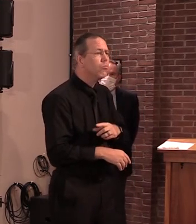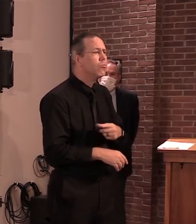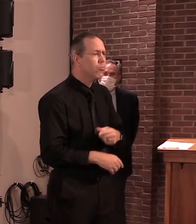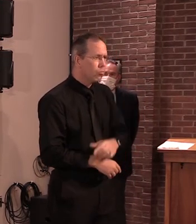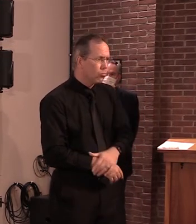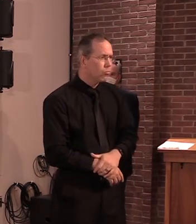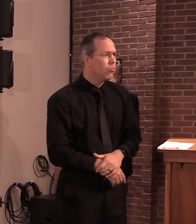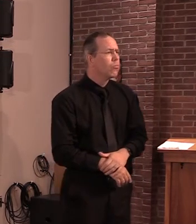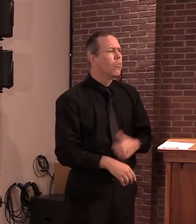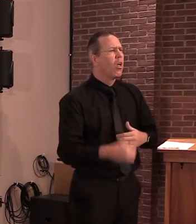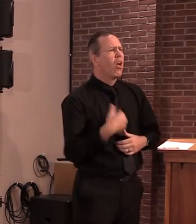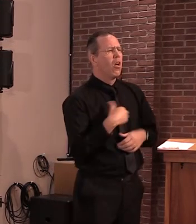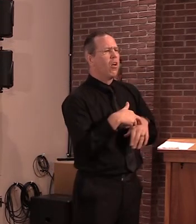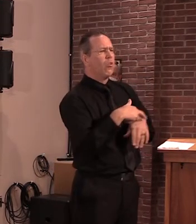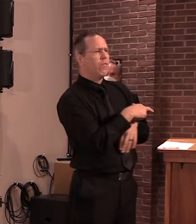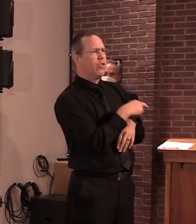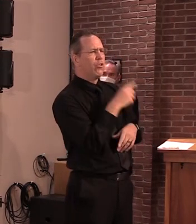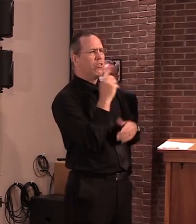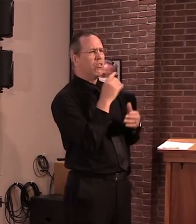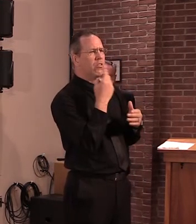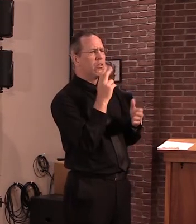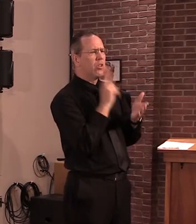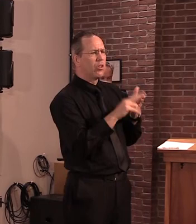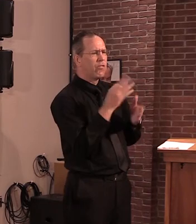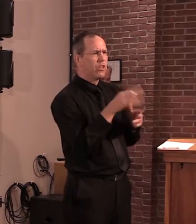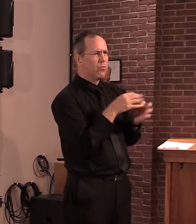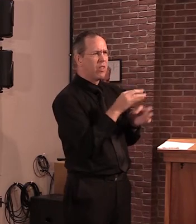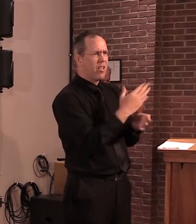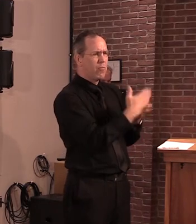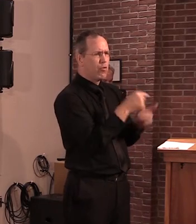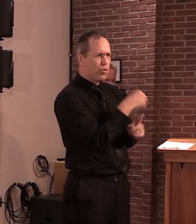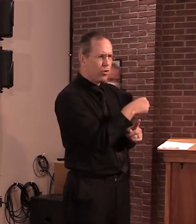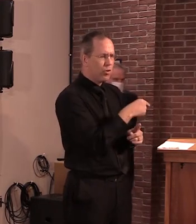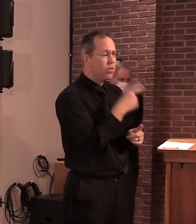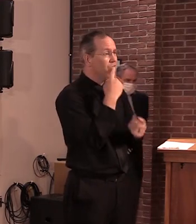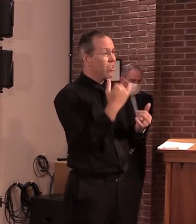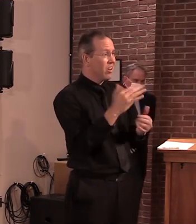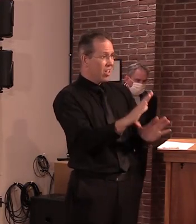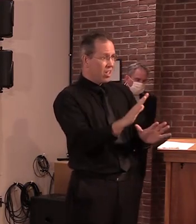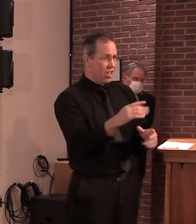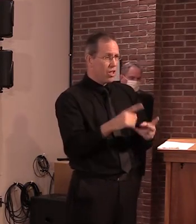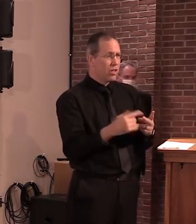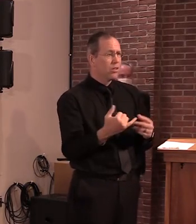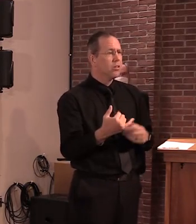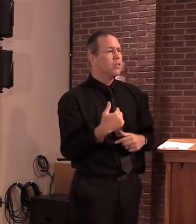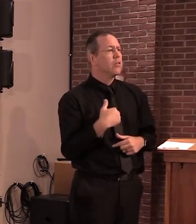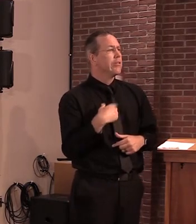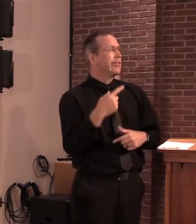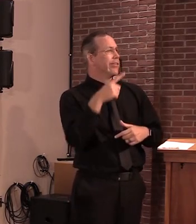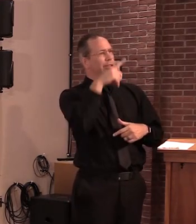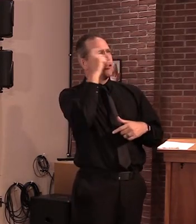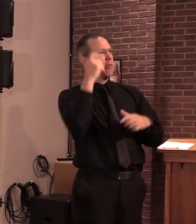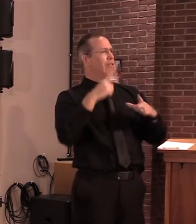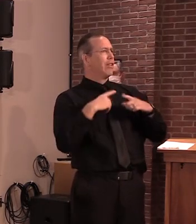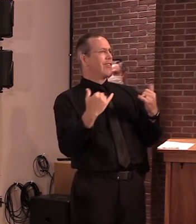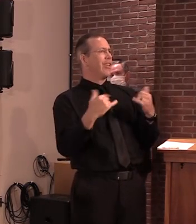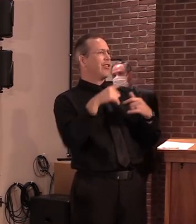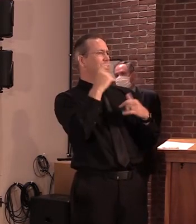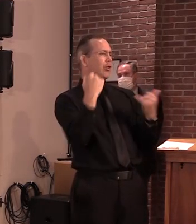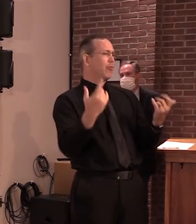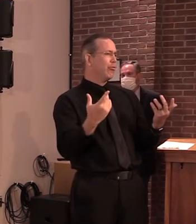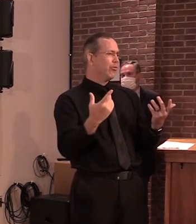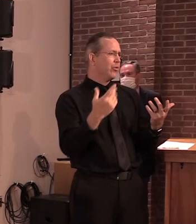way. What we're experiencing right now with our kids not in school, there are challenges for